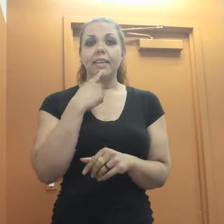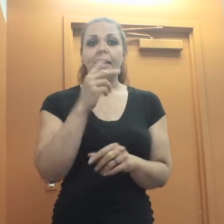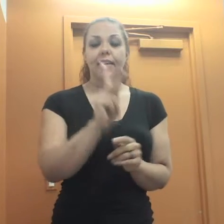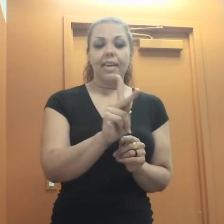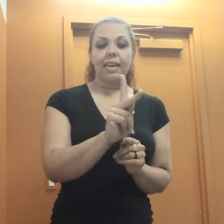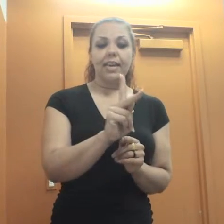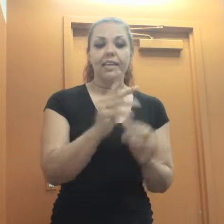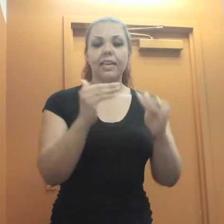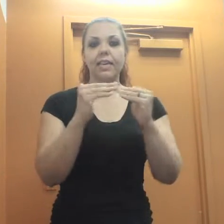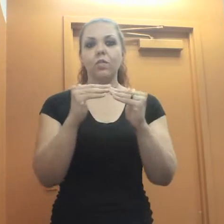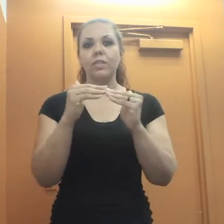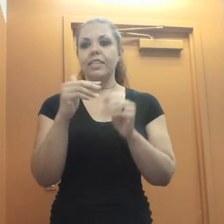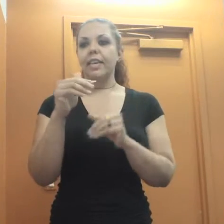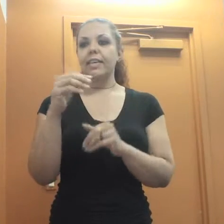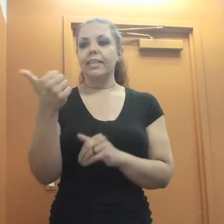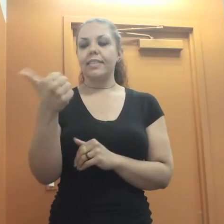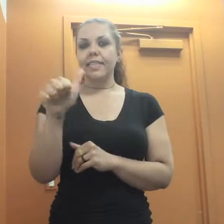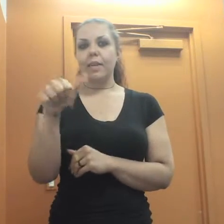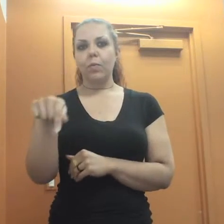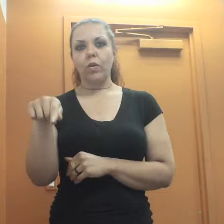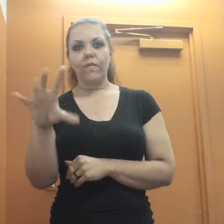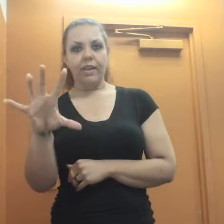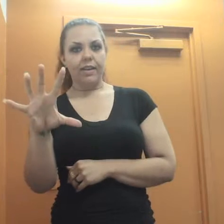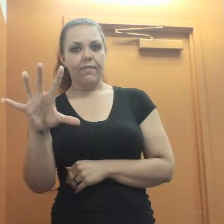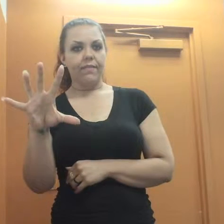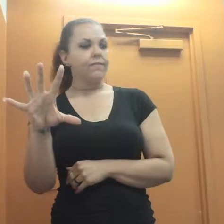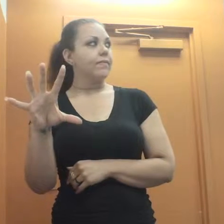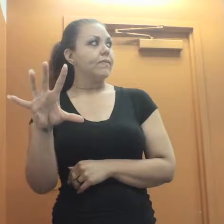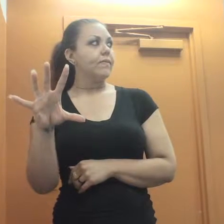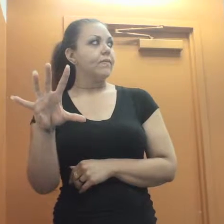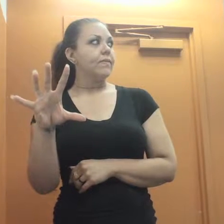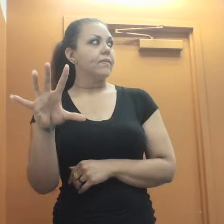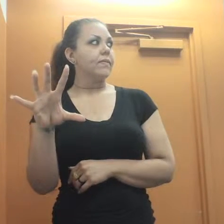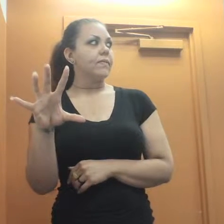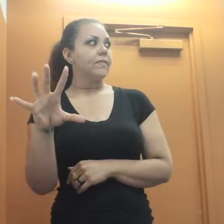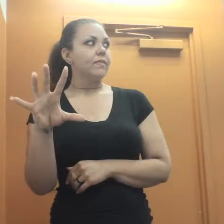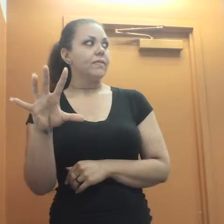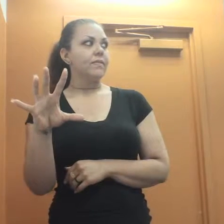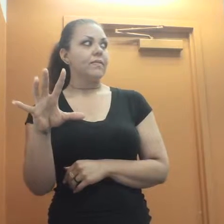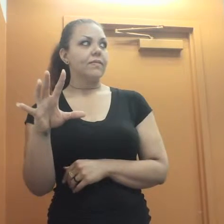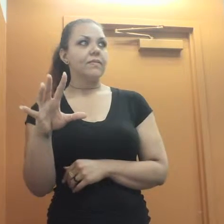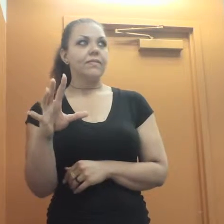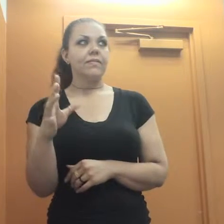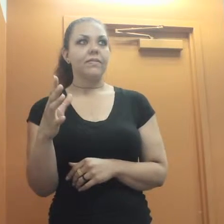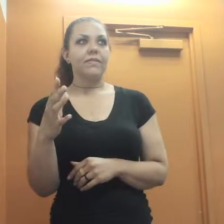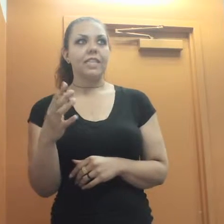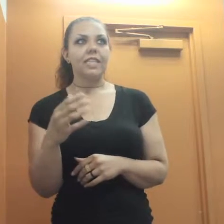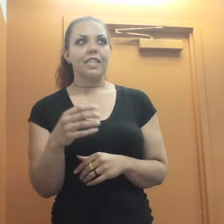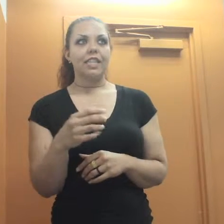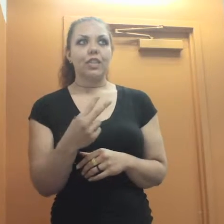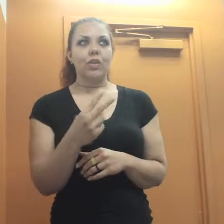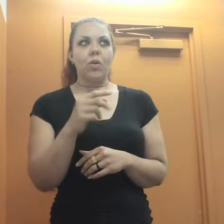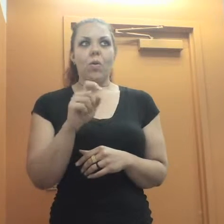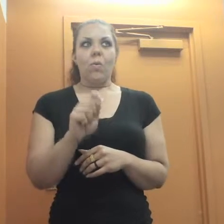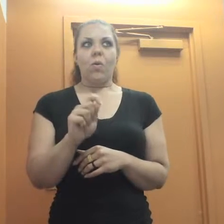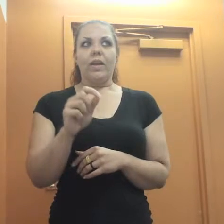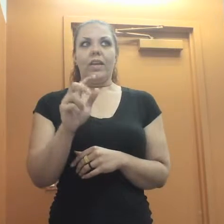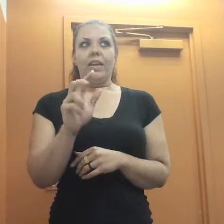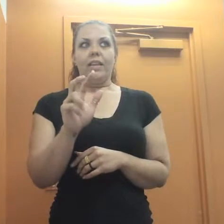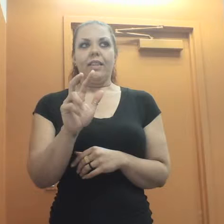The equilibrium concentration of methanol was given as 2.33 molar. The equilibrium concentration of